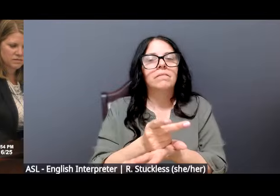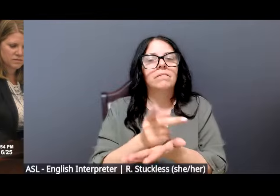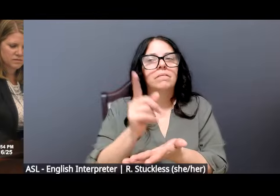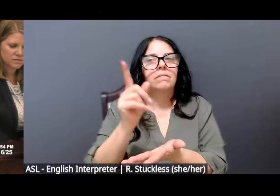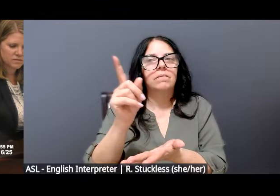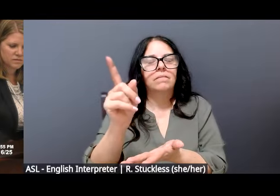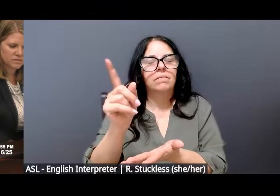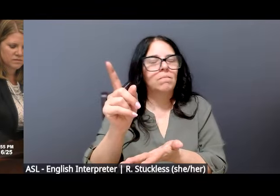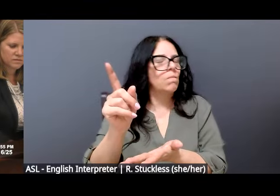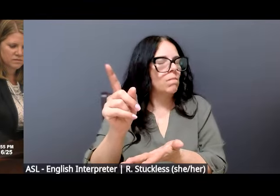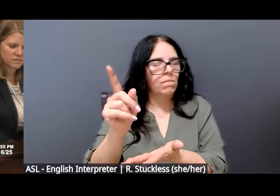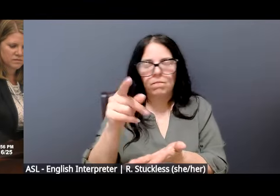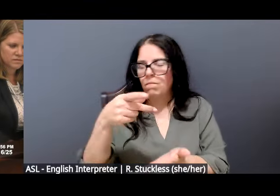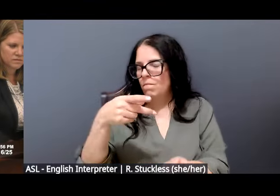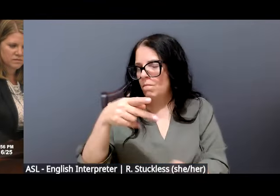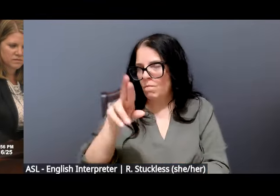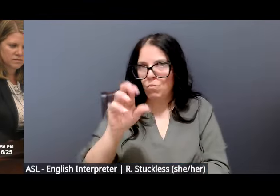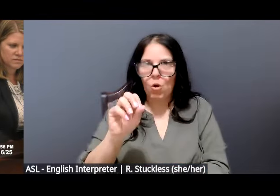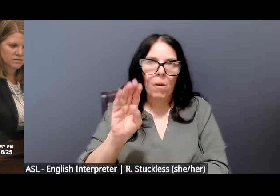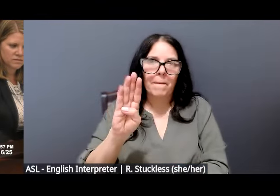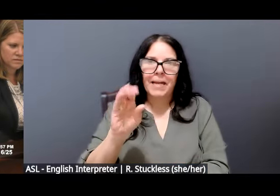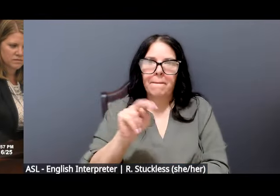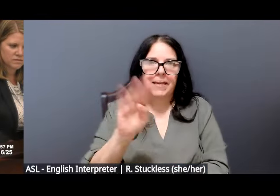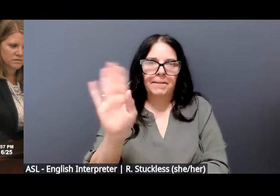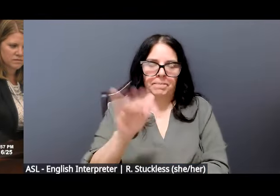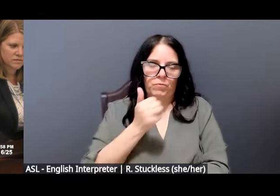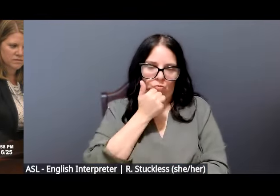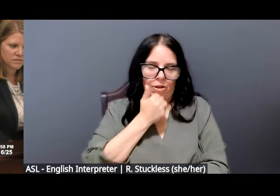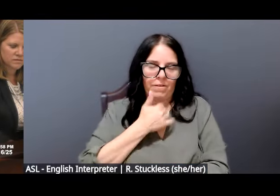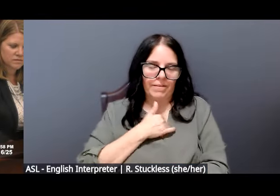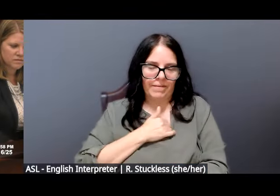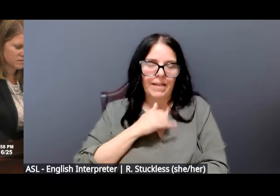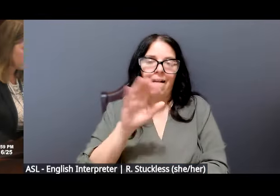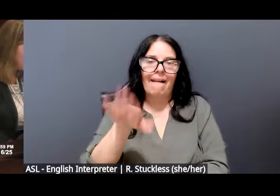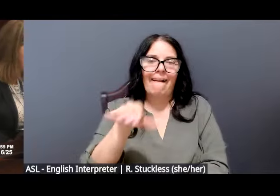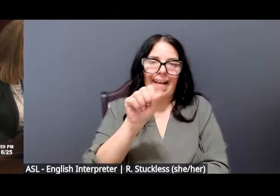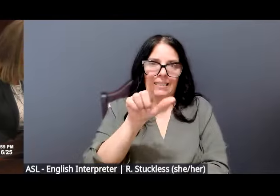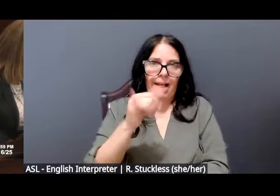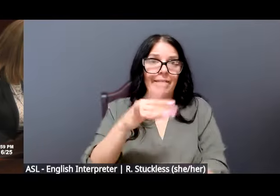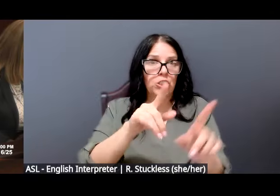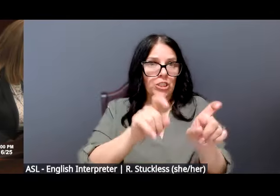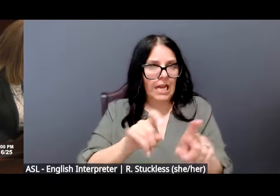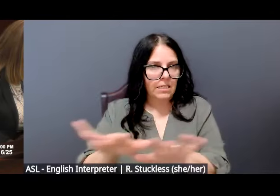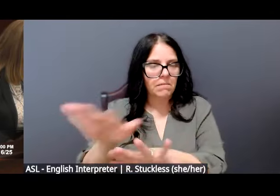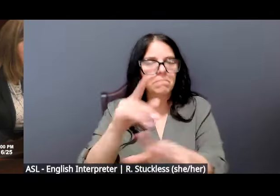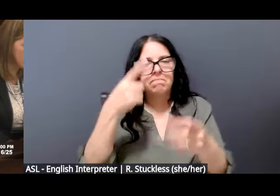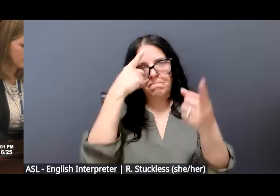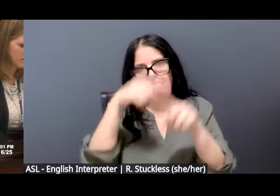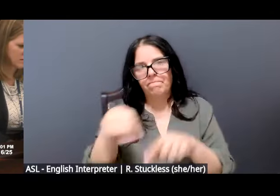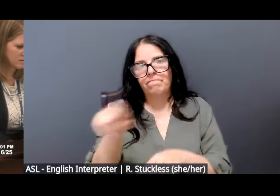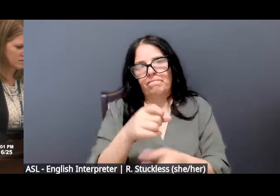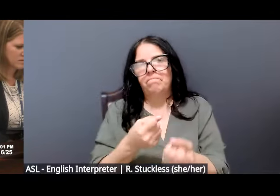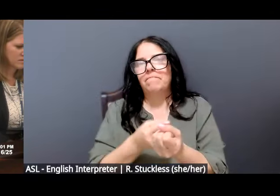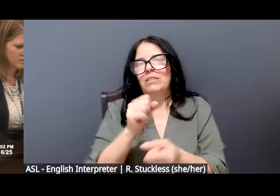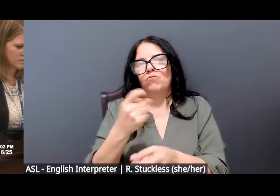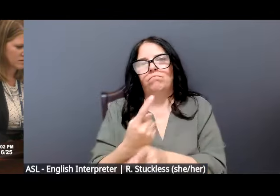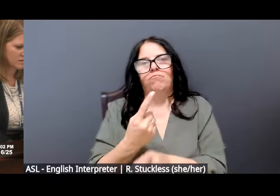I'm sorry, not Pro V&V, SLI, for testing, and they've also concluded again de minimis change. So